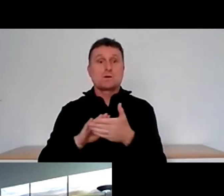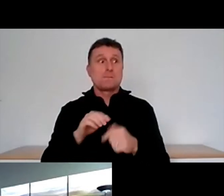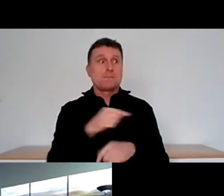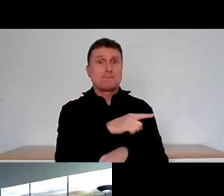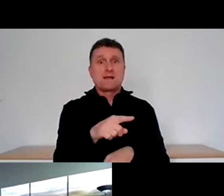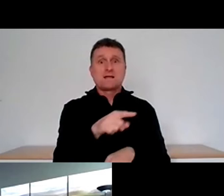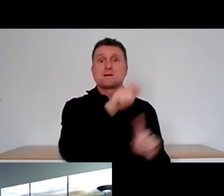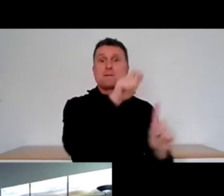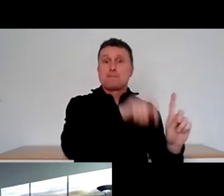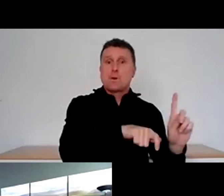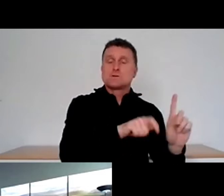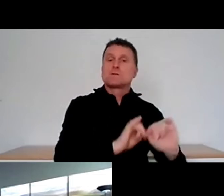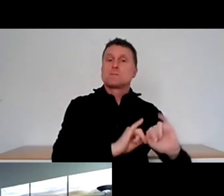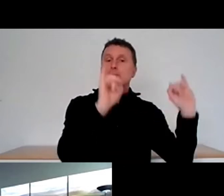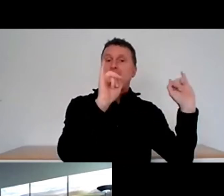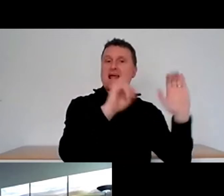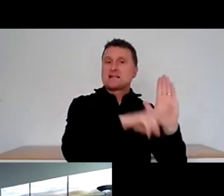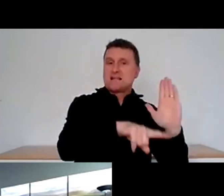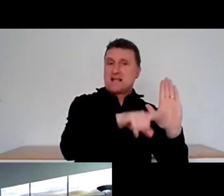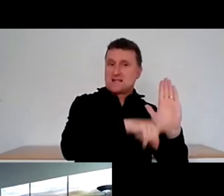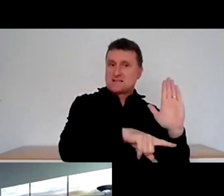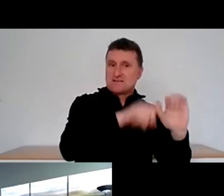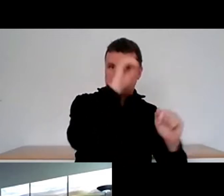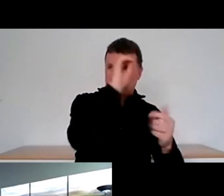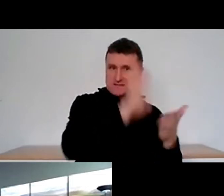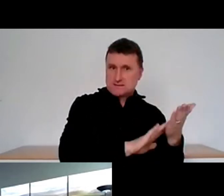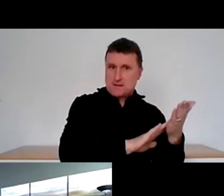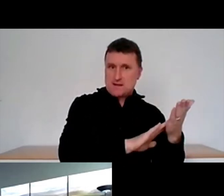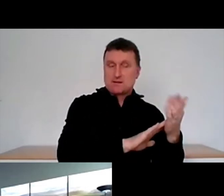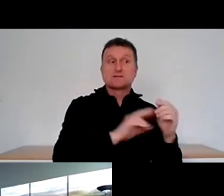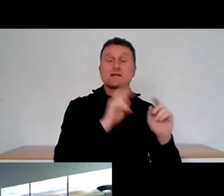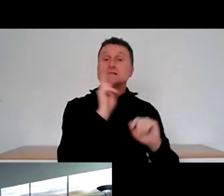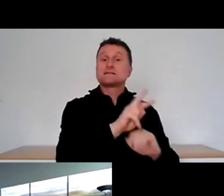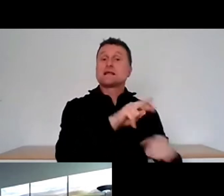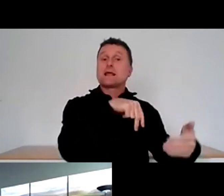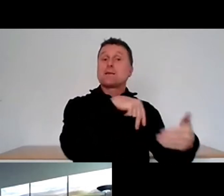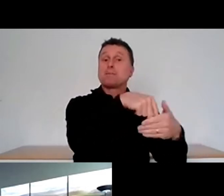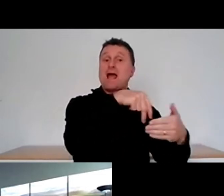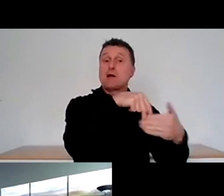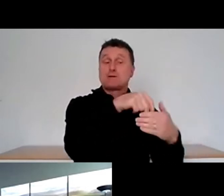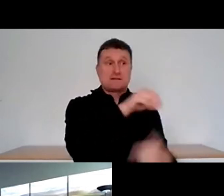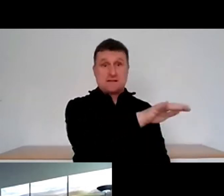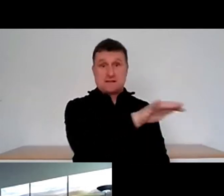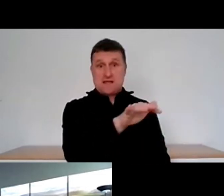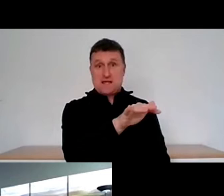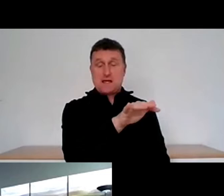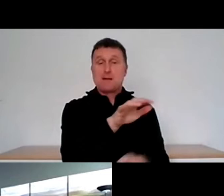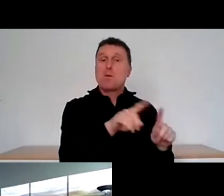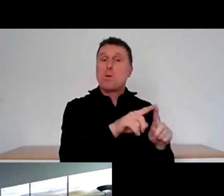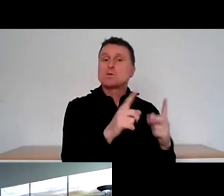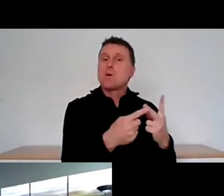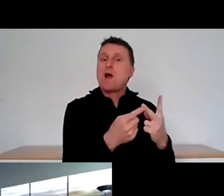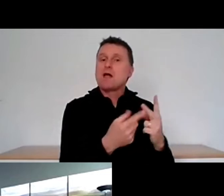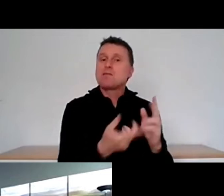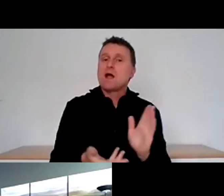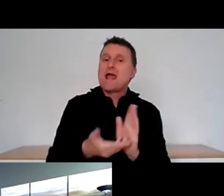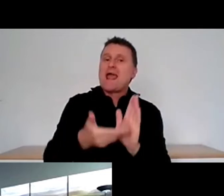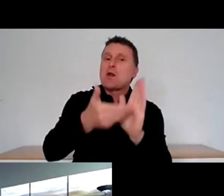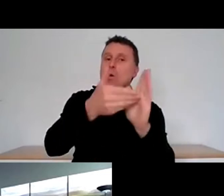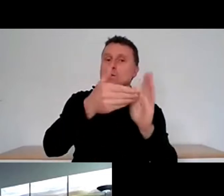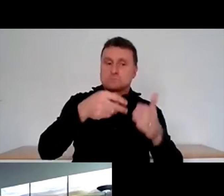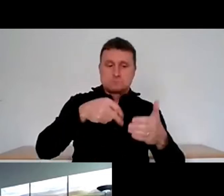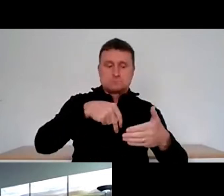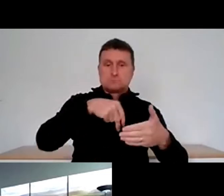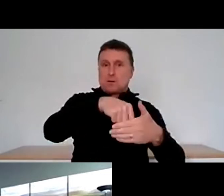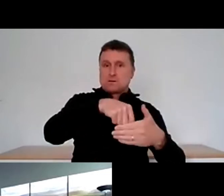someone has. Here's the barriers that I can see, but there's these other problems out the side. So the example I use is if